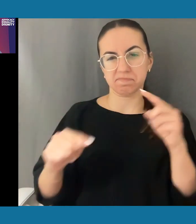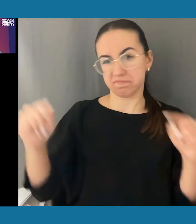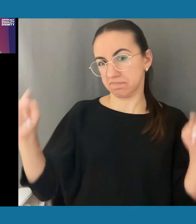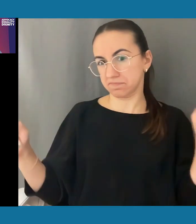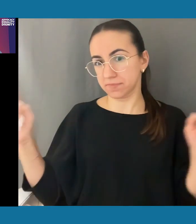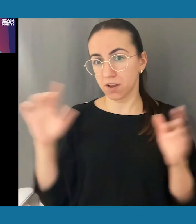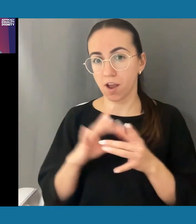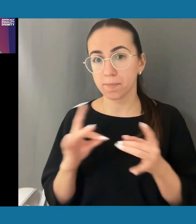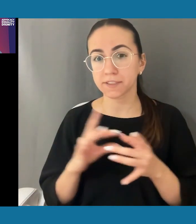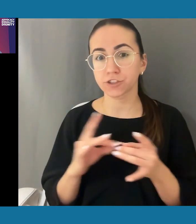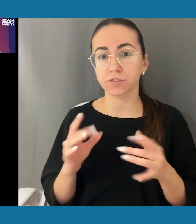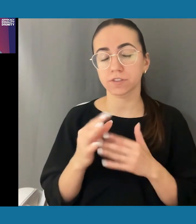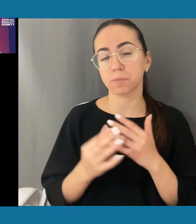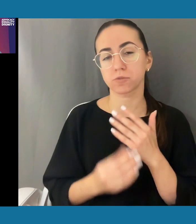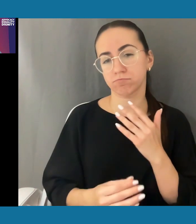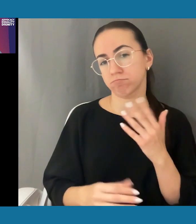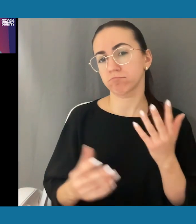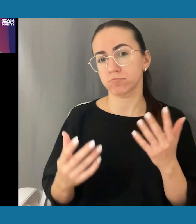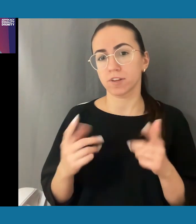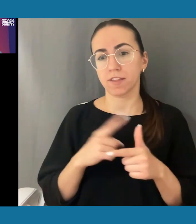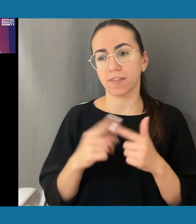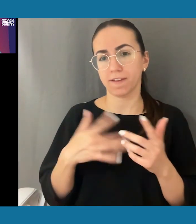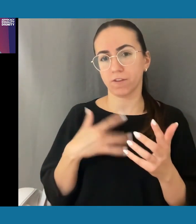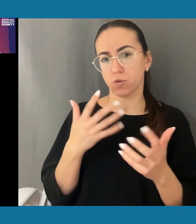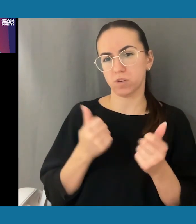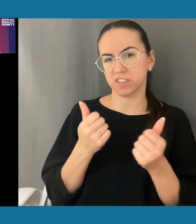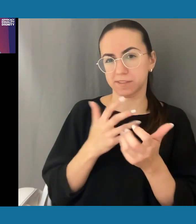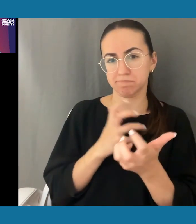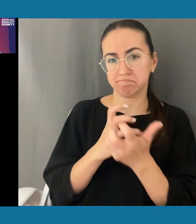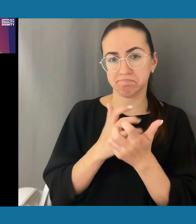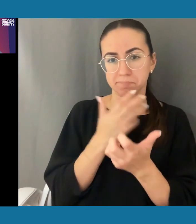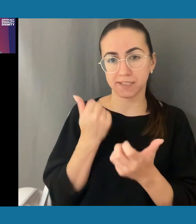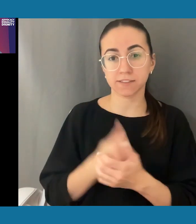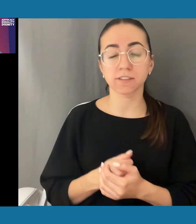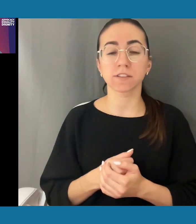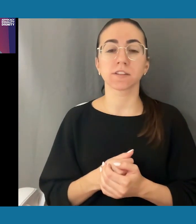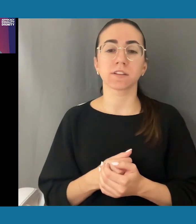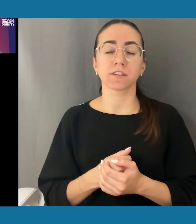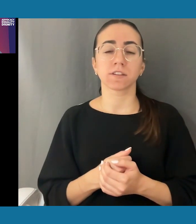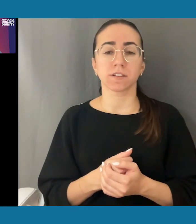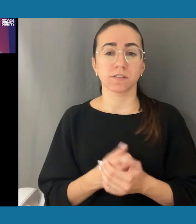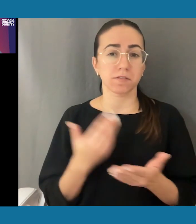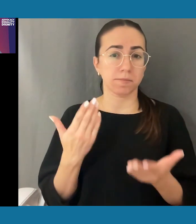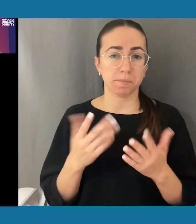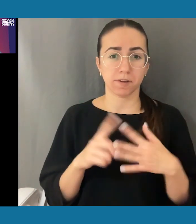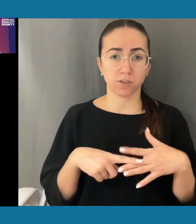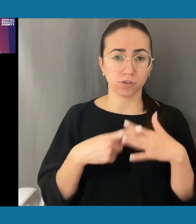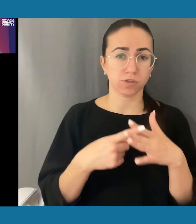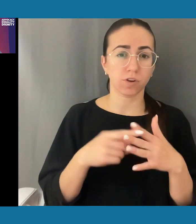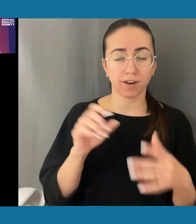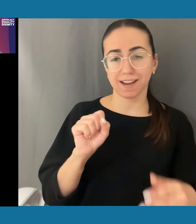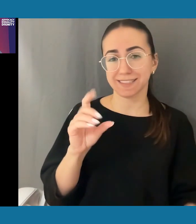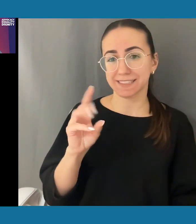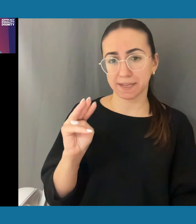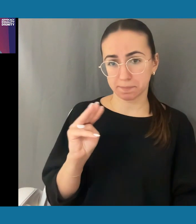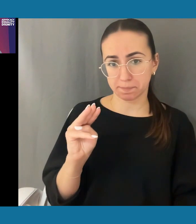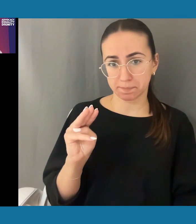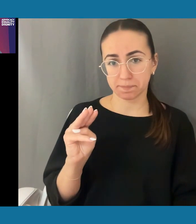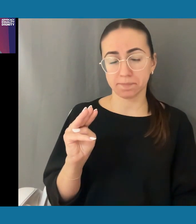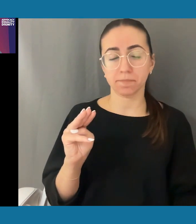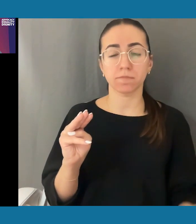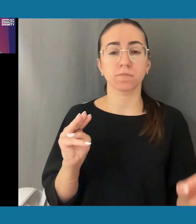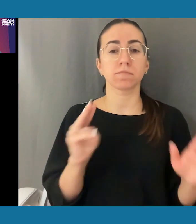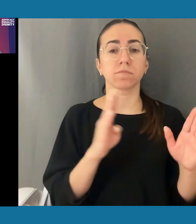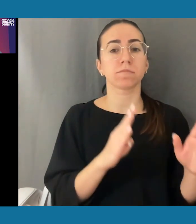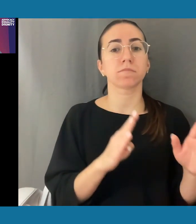can cascade into place when appropriate. So you can start out with an SDM agreement, and